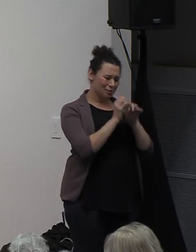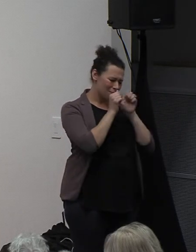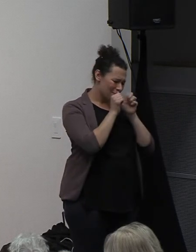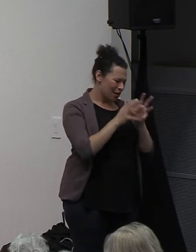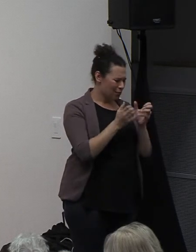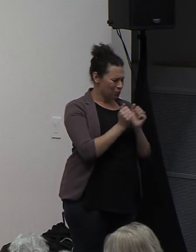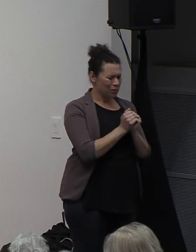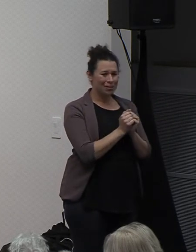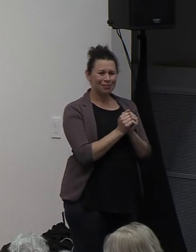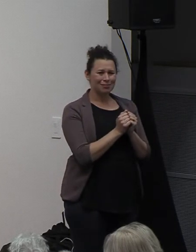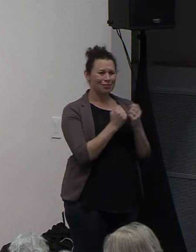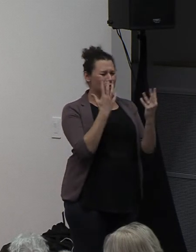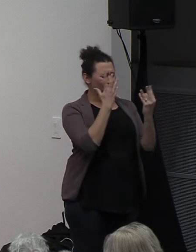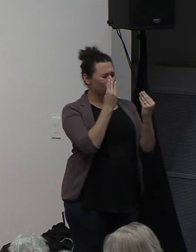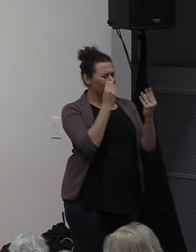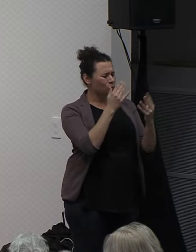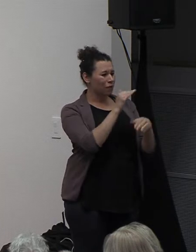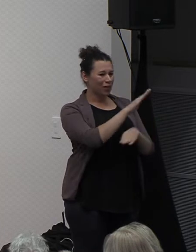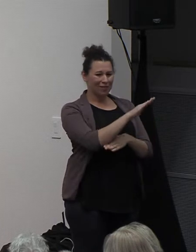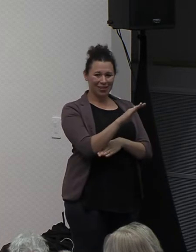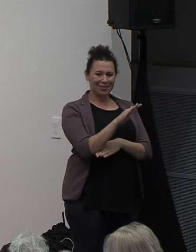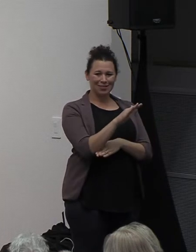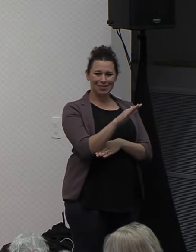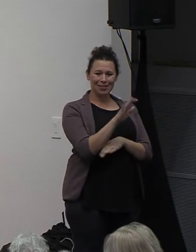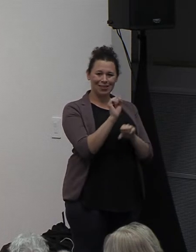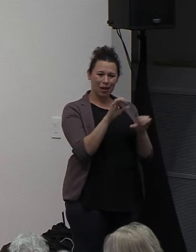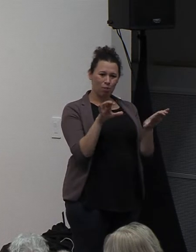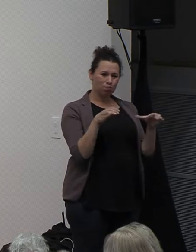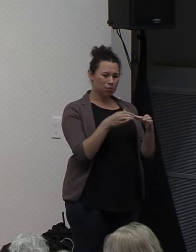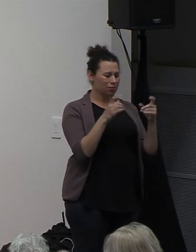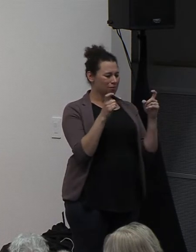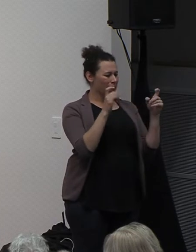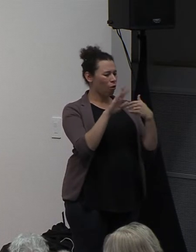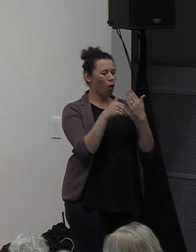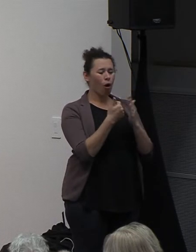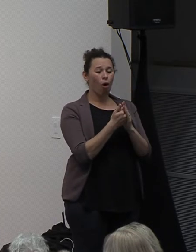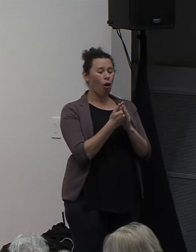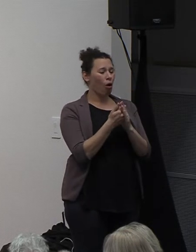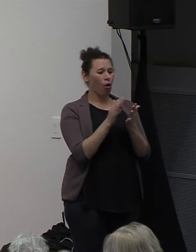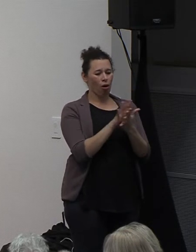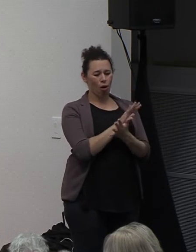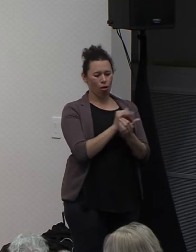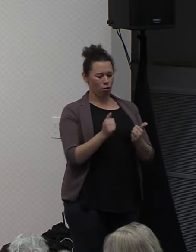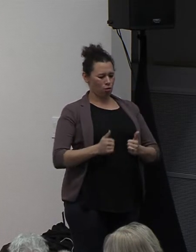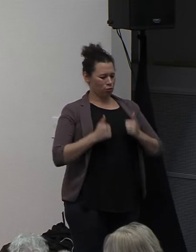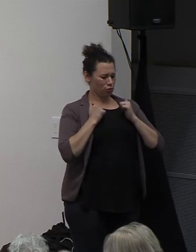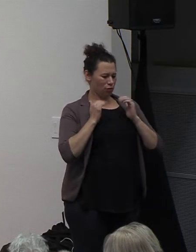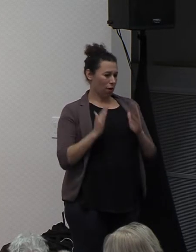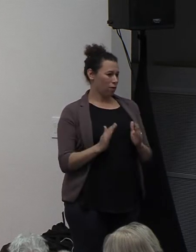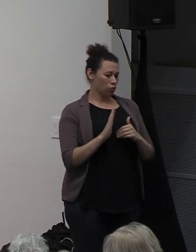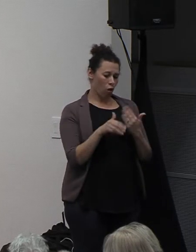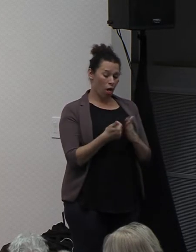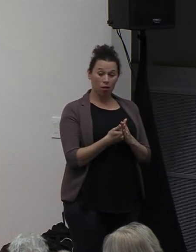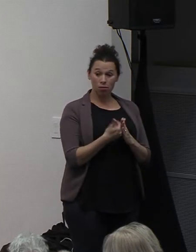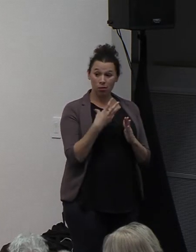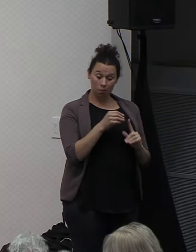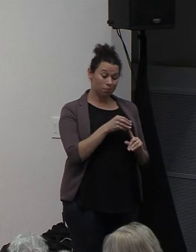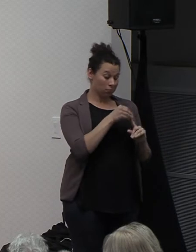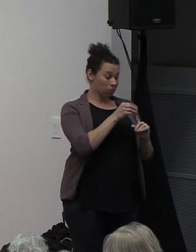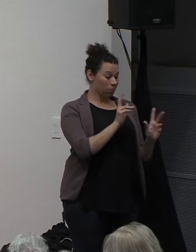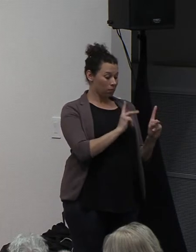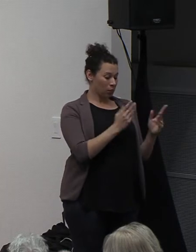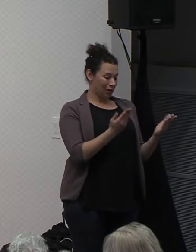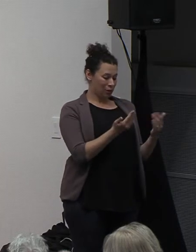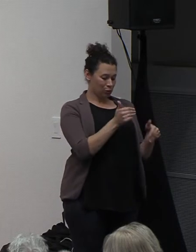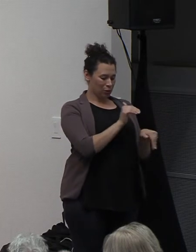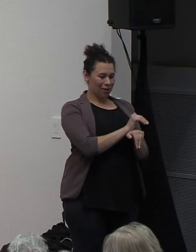such a beautiful evening to gather to celebrate all Holocaust survivors, but especially those here with us